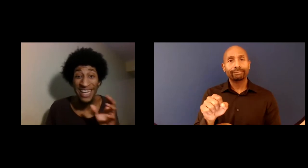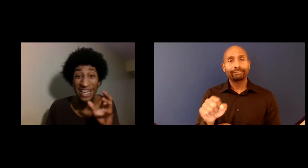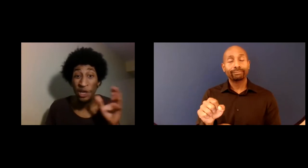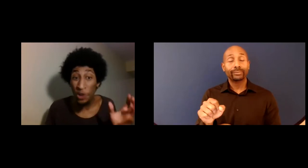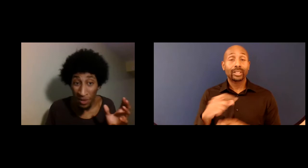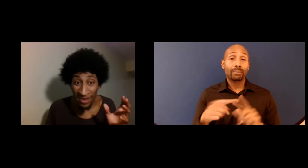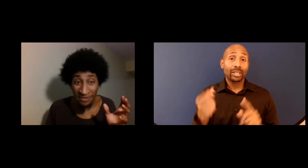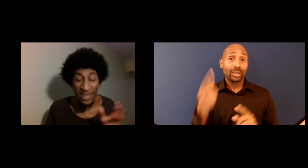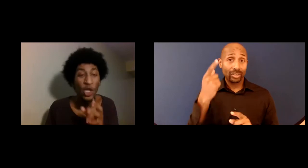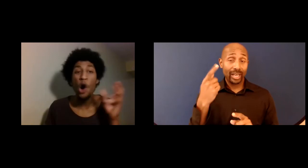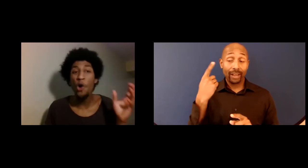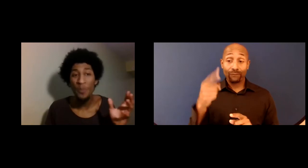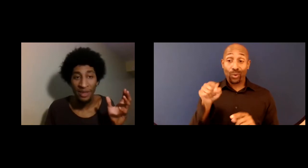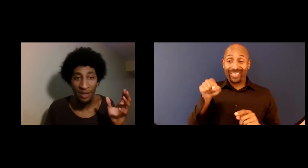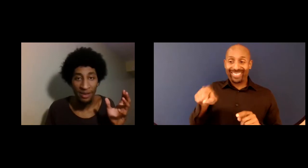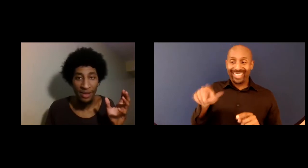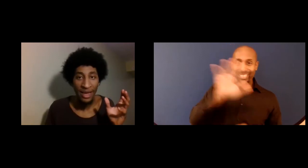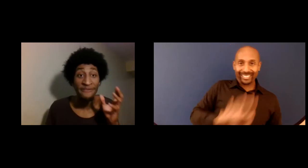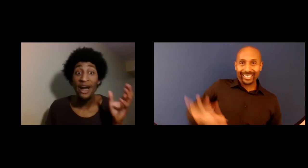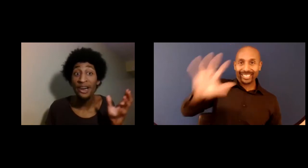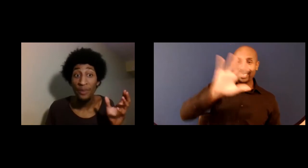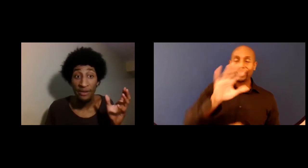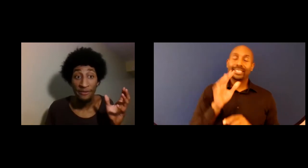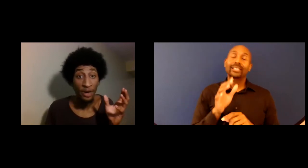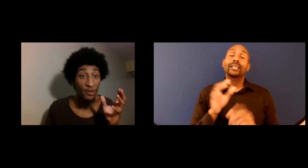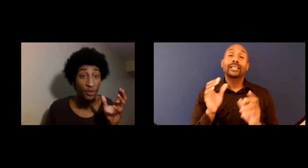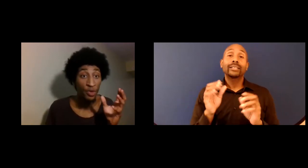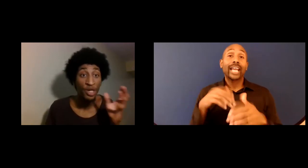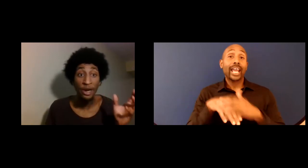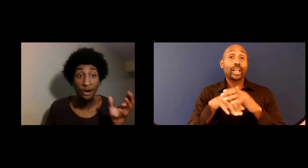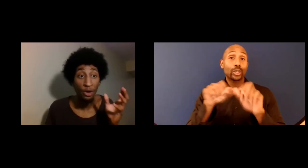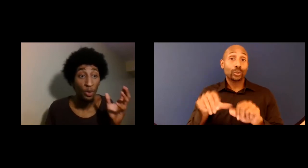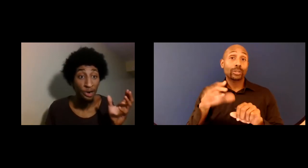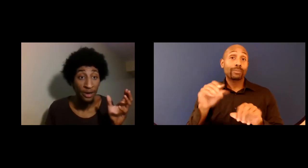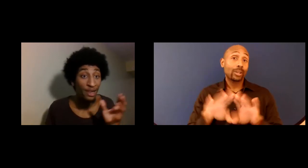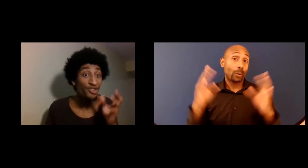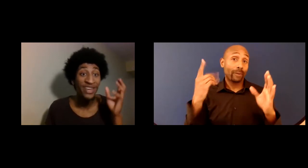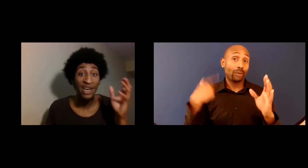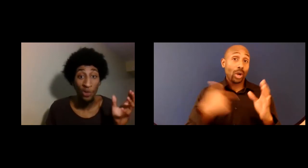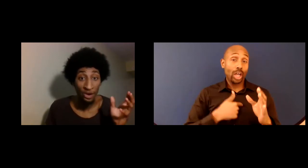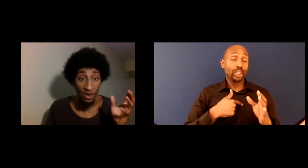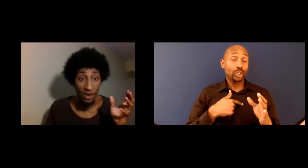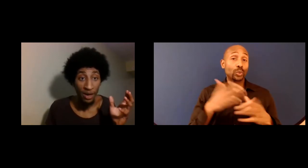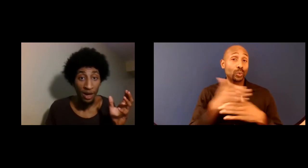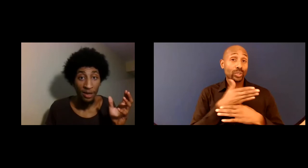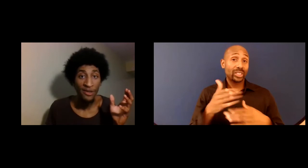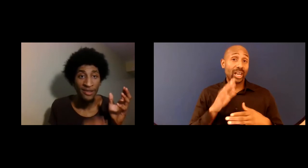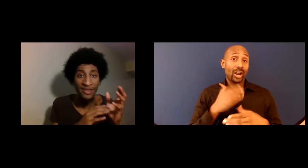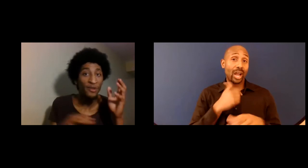to be an inclusive and open environment for us to share our work and create work